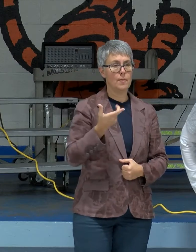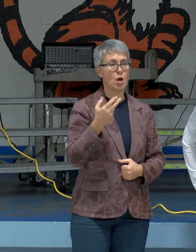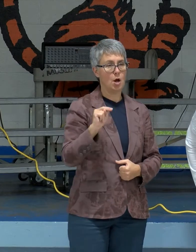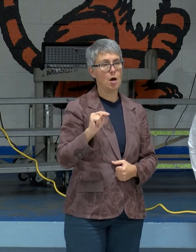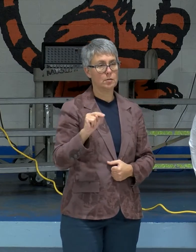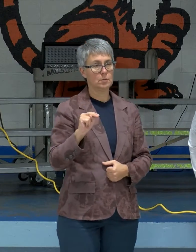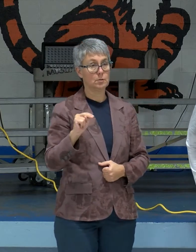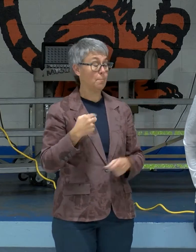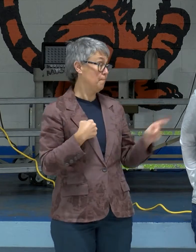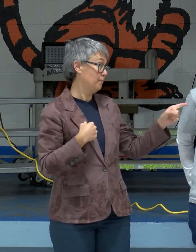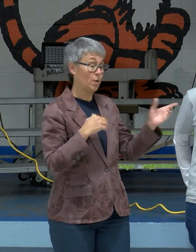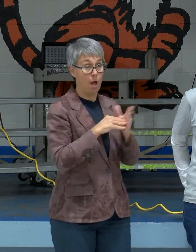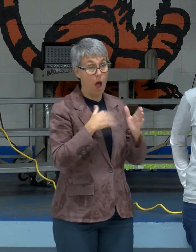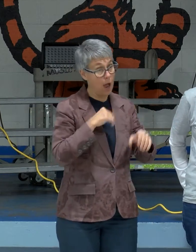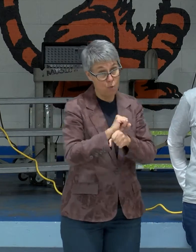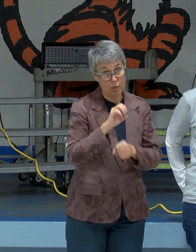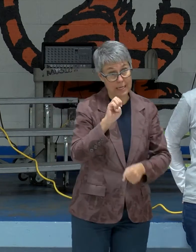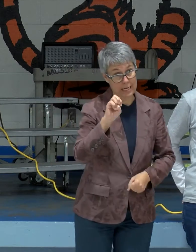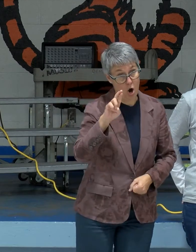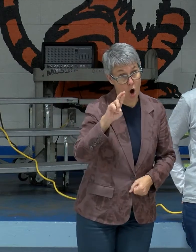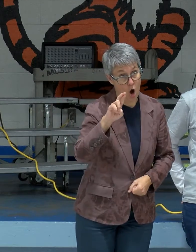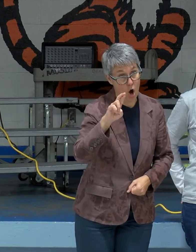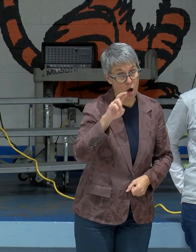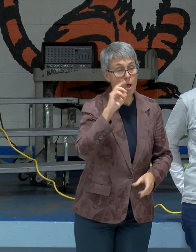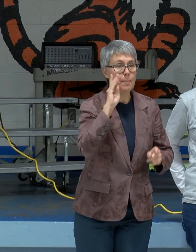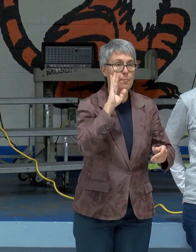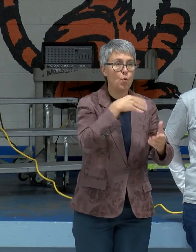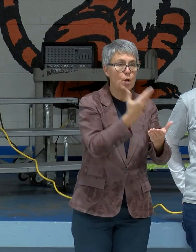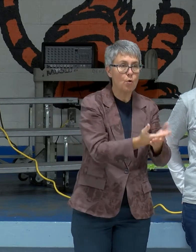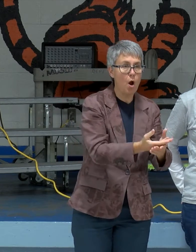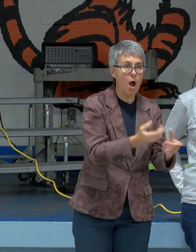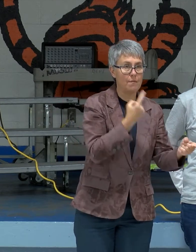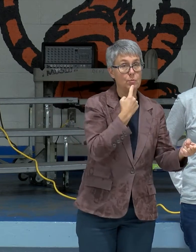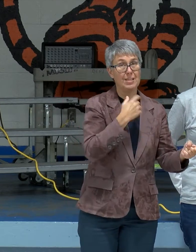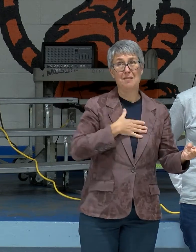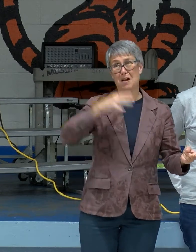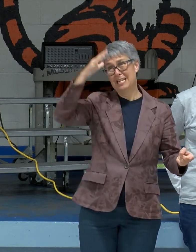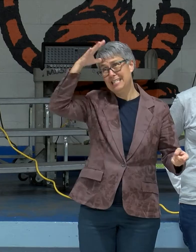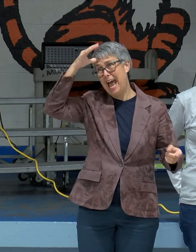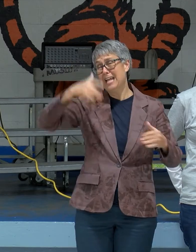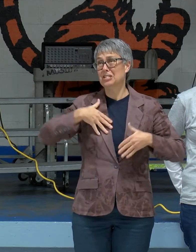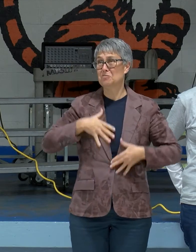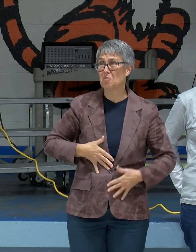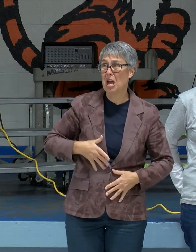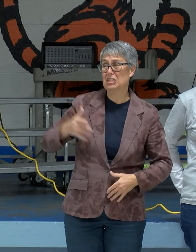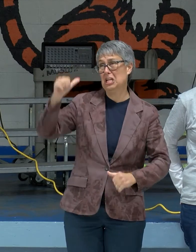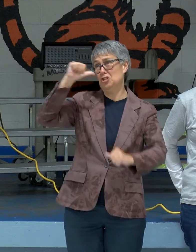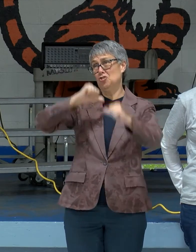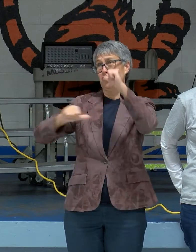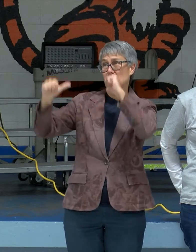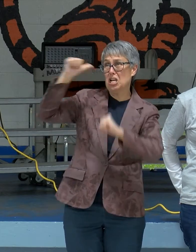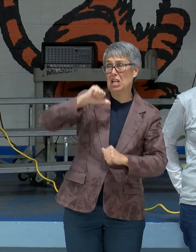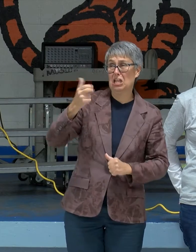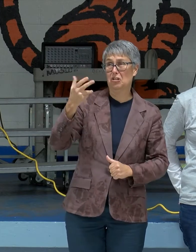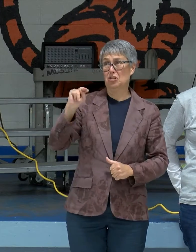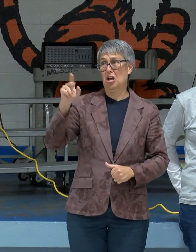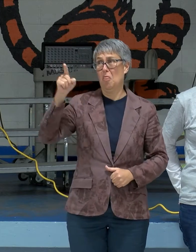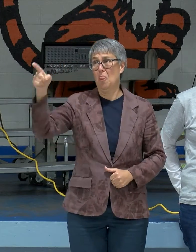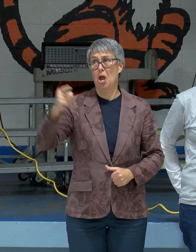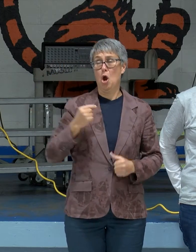you the amount of times that people would come in and say, my dad's really depressed, he's been drinking, there's a gun in the house, what can we do?